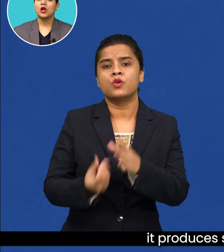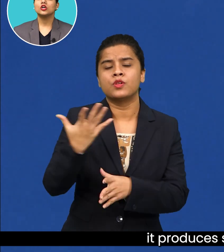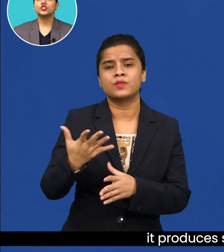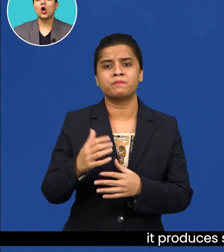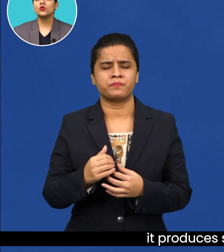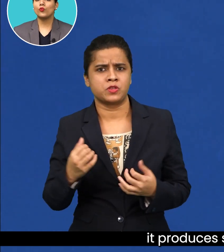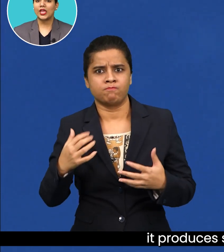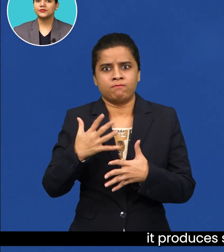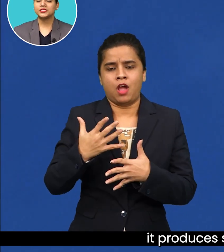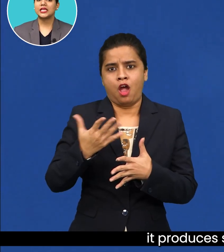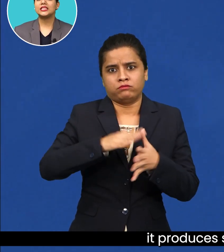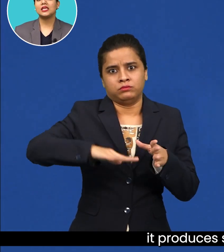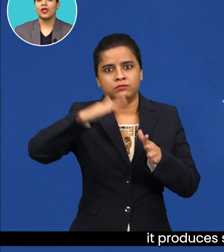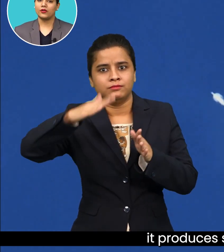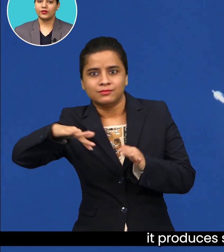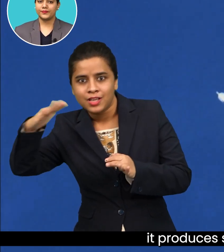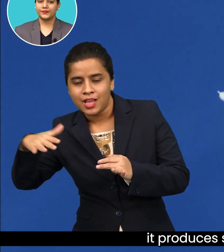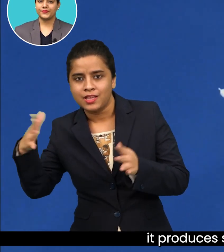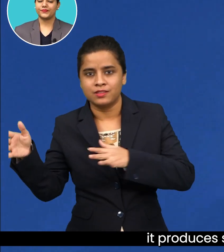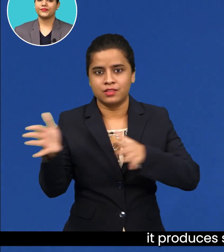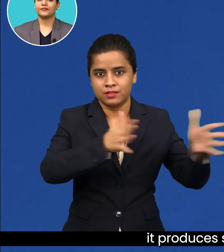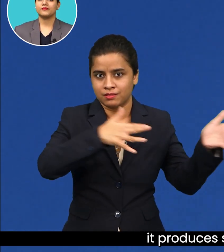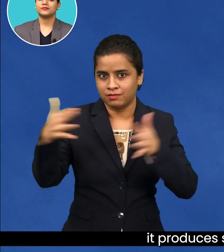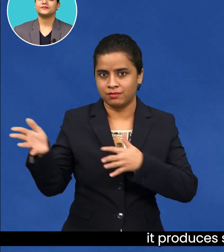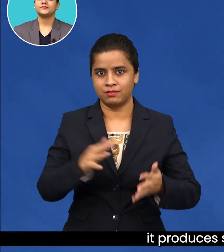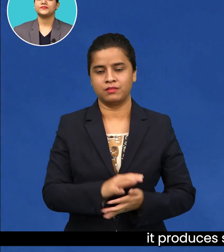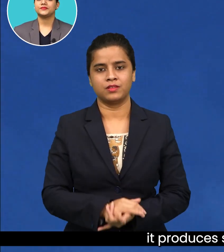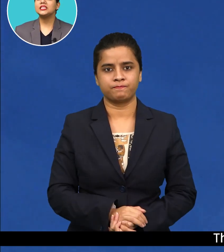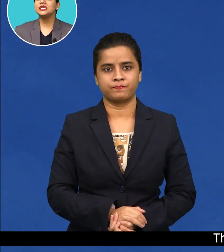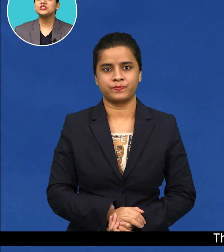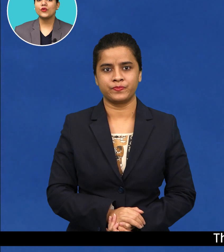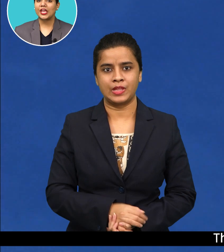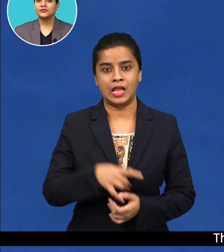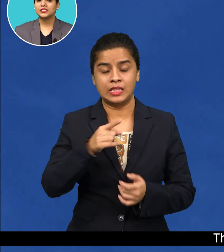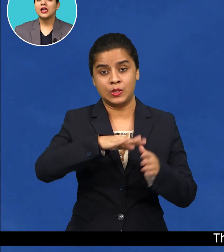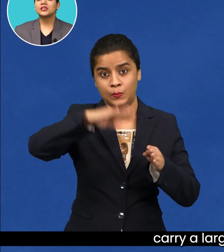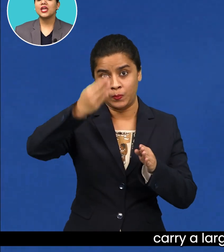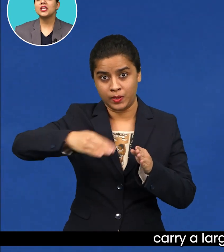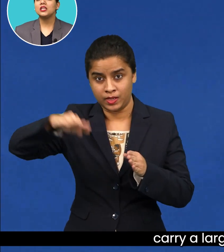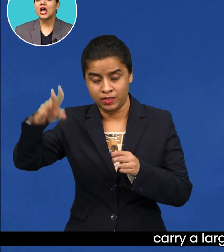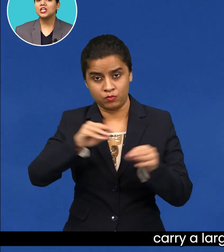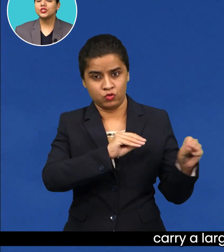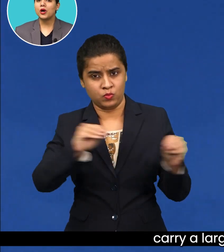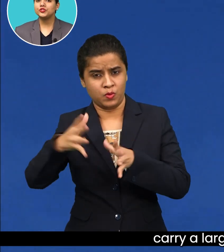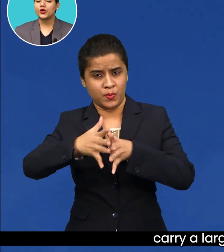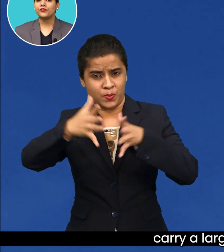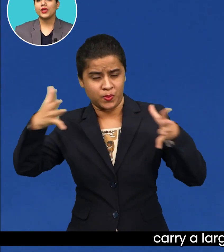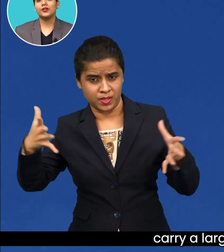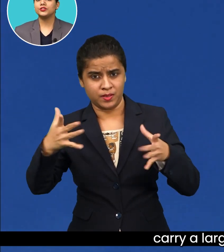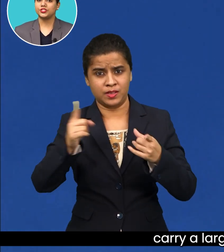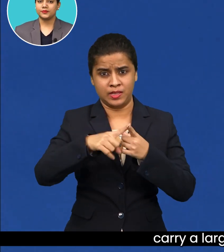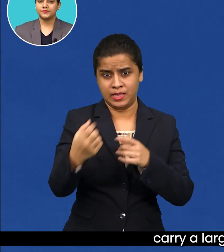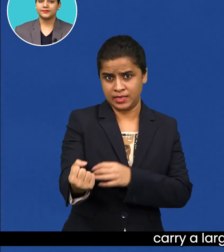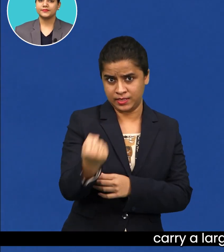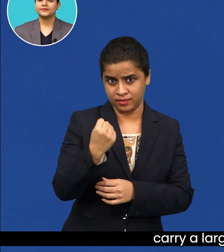shock waves in the air. These waves carry a large amount of